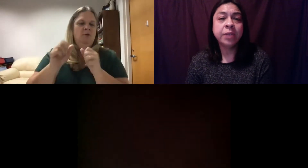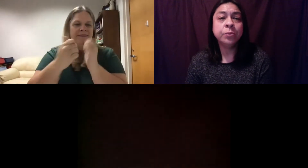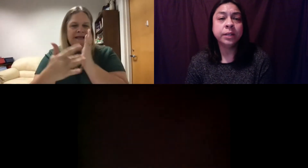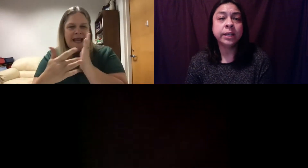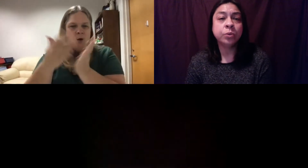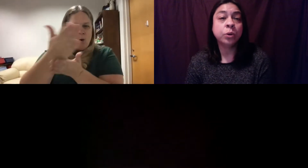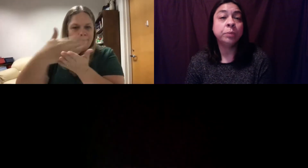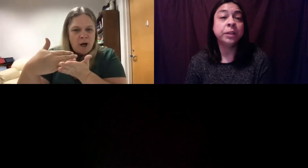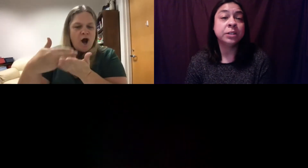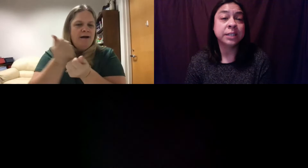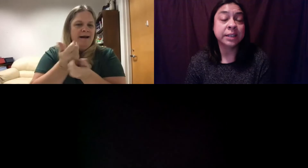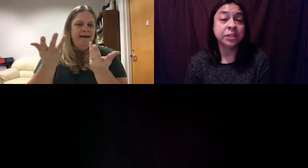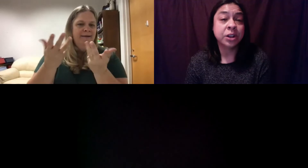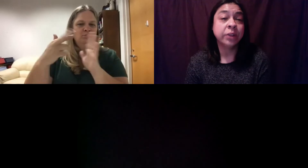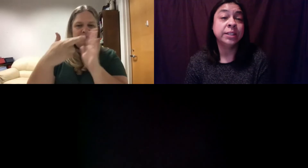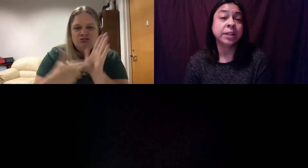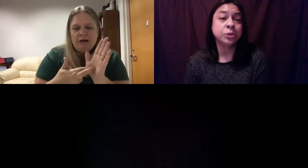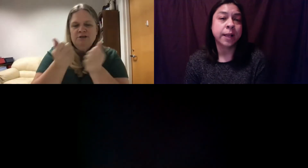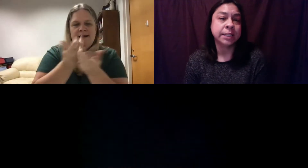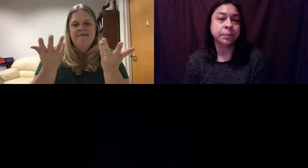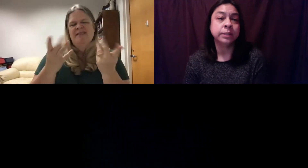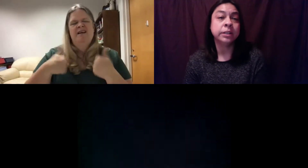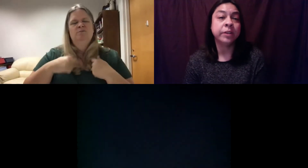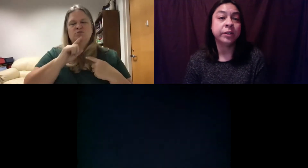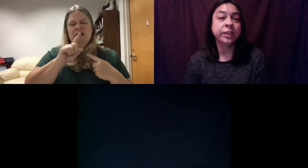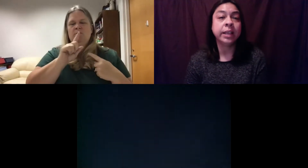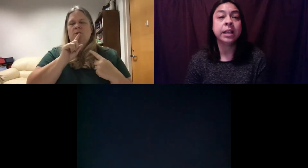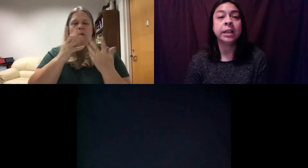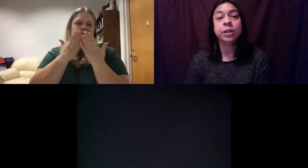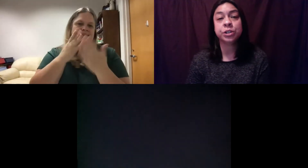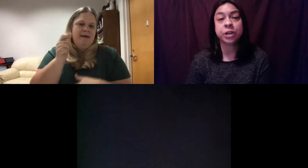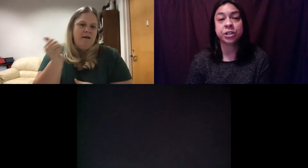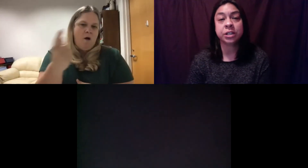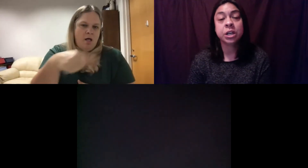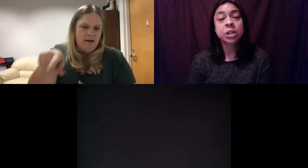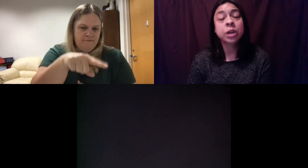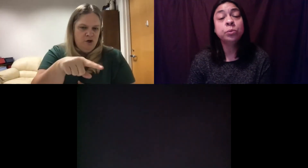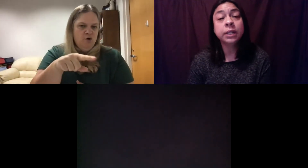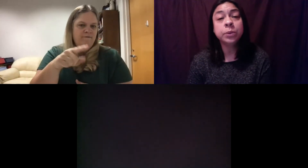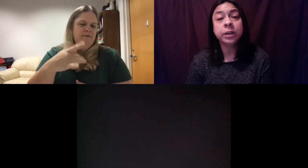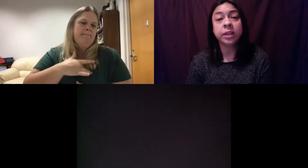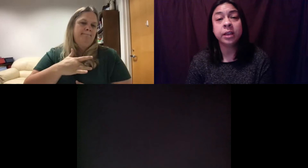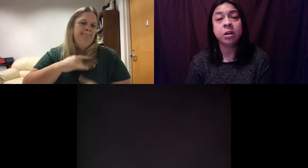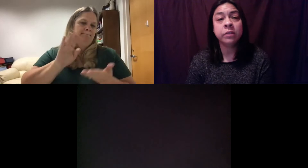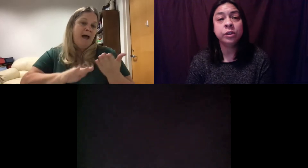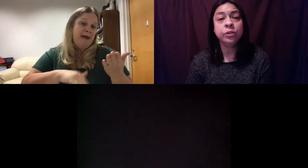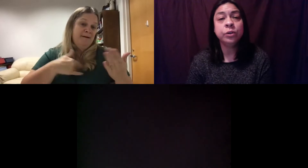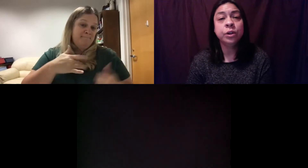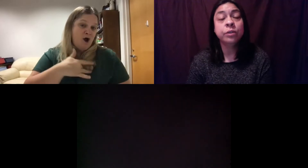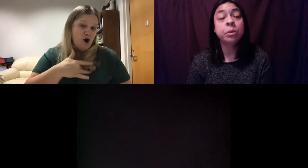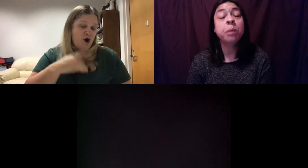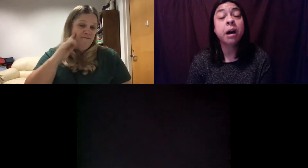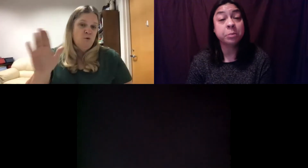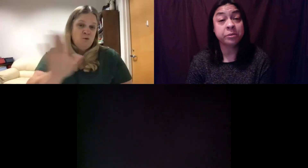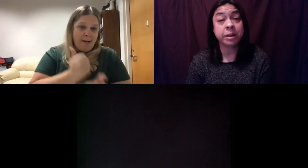And they really rolled up their sleeves on the technical aspect of everything and registration. So I really want to thank all of you